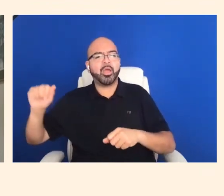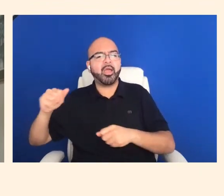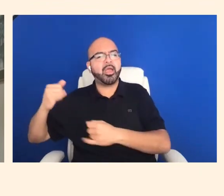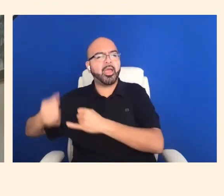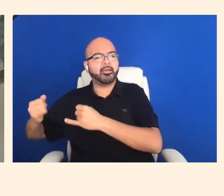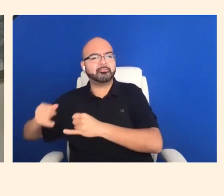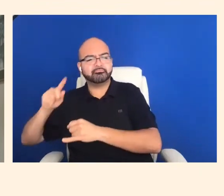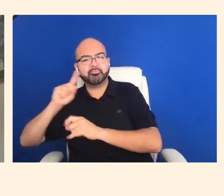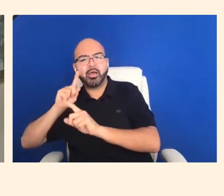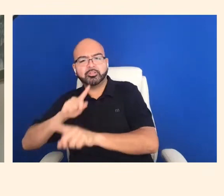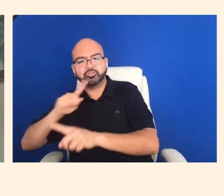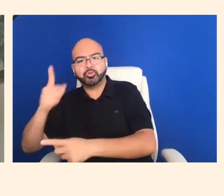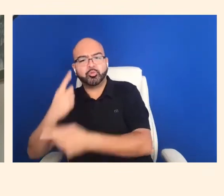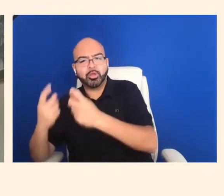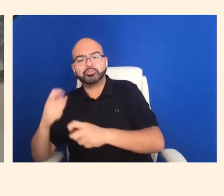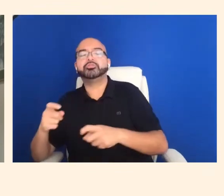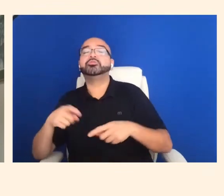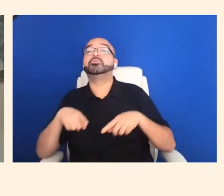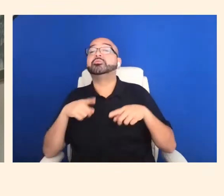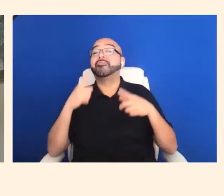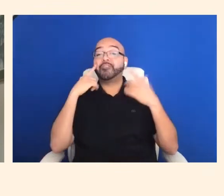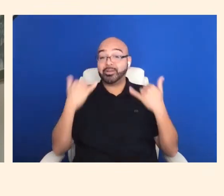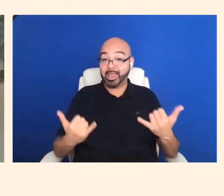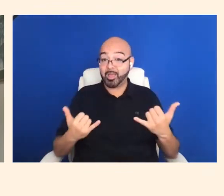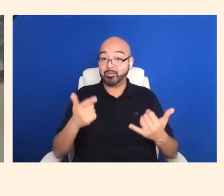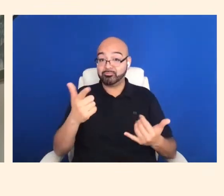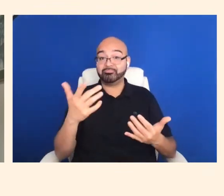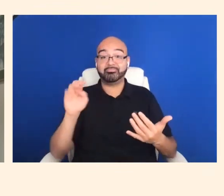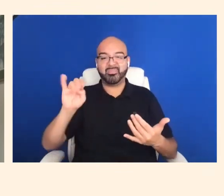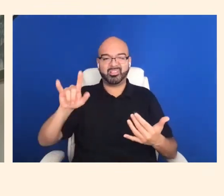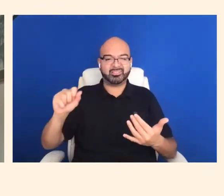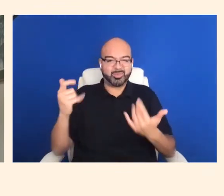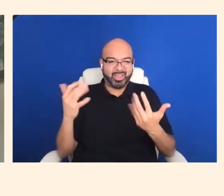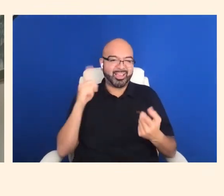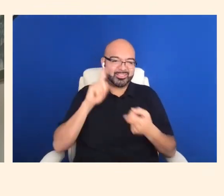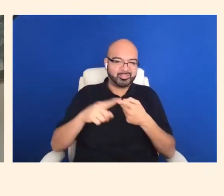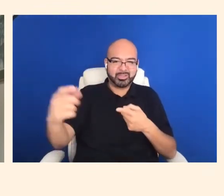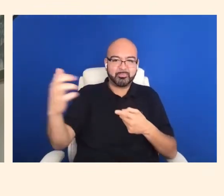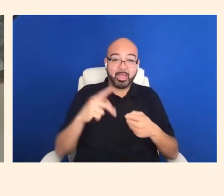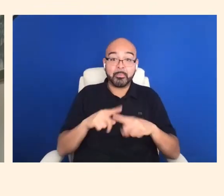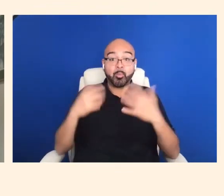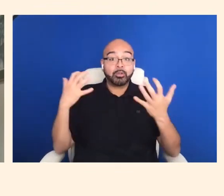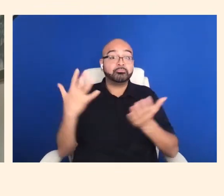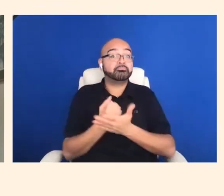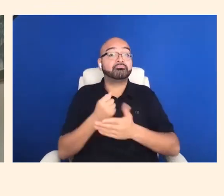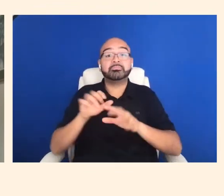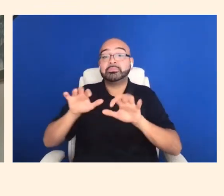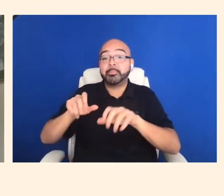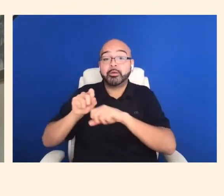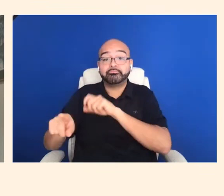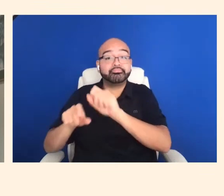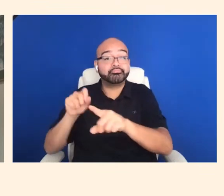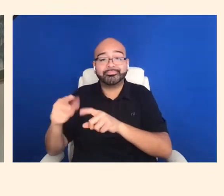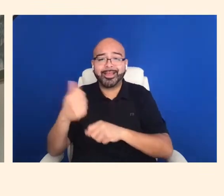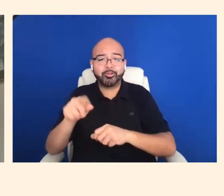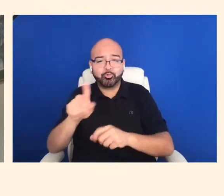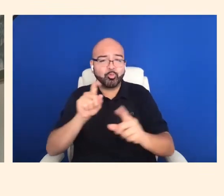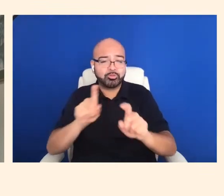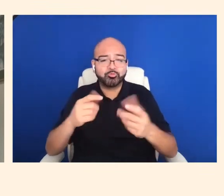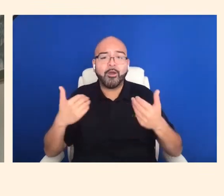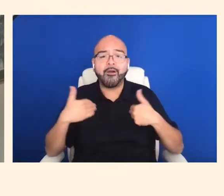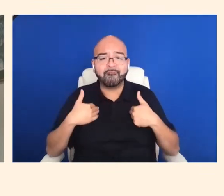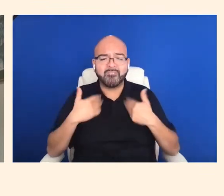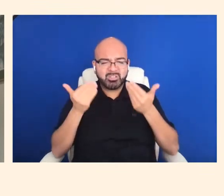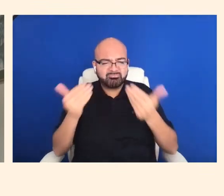we're waiting for Melissa to return, if you want to take advantage of this moment and go ahead and type out whatever questions you might have into that